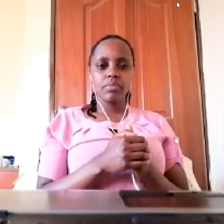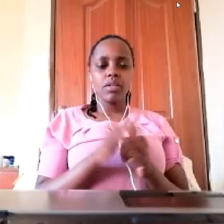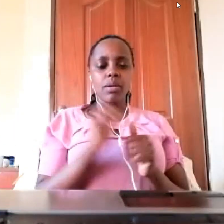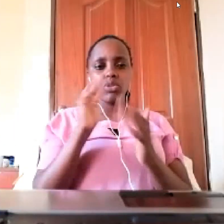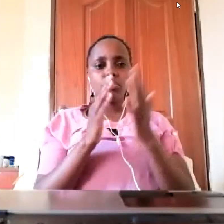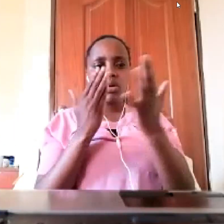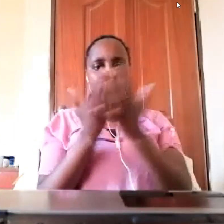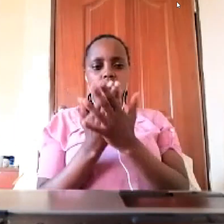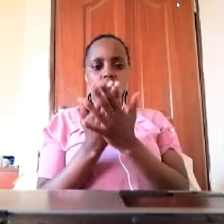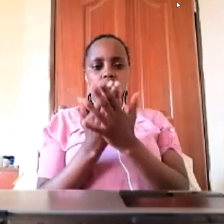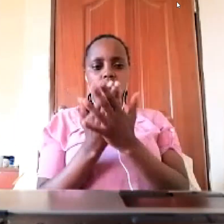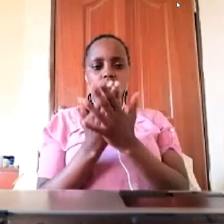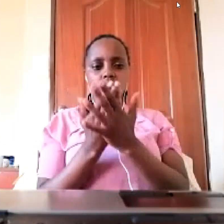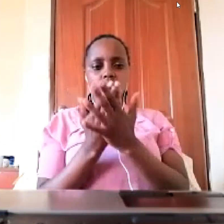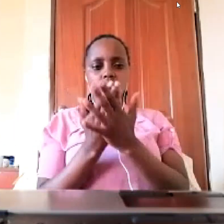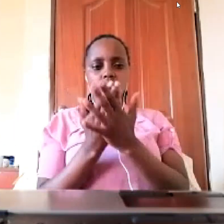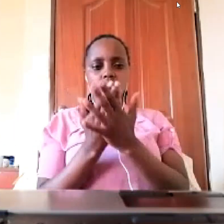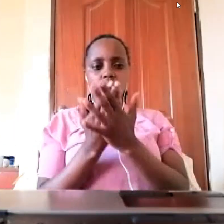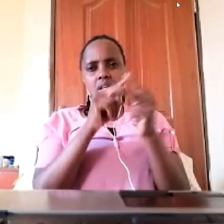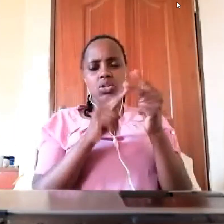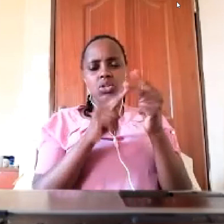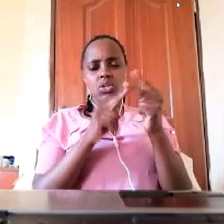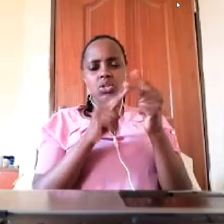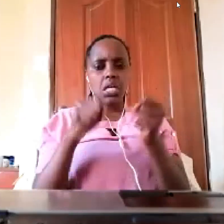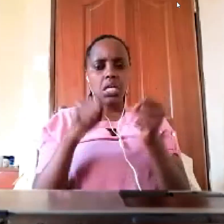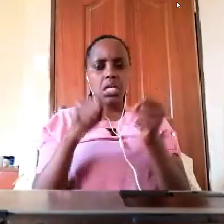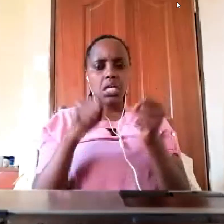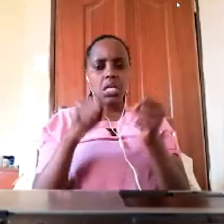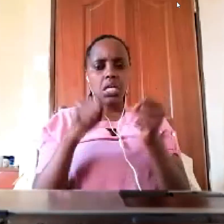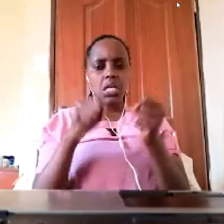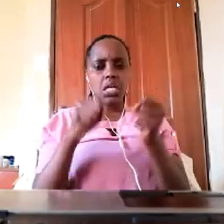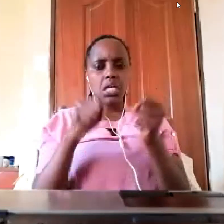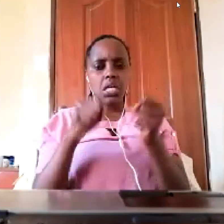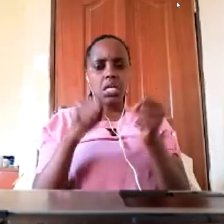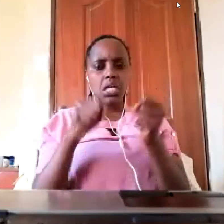just perhaps two strategies that we could explore.